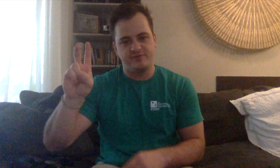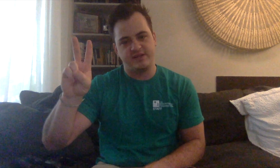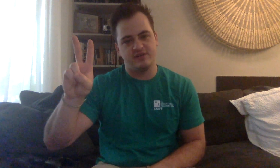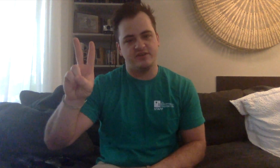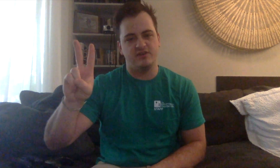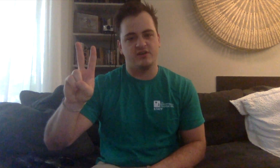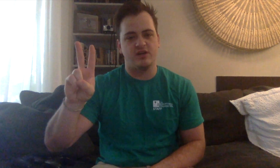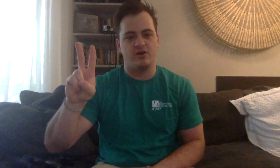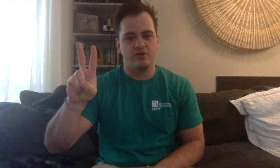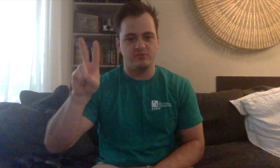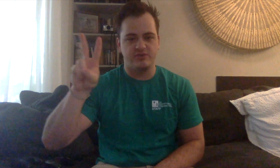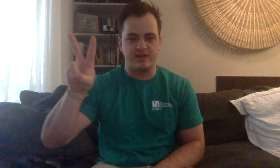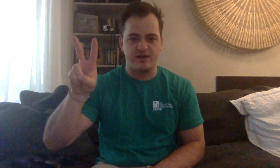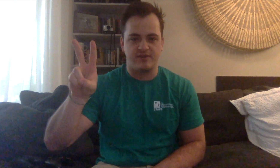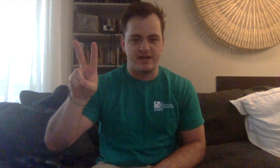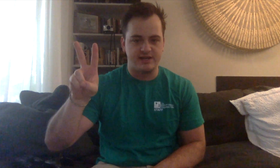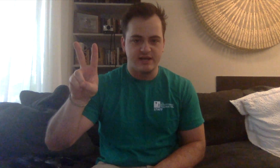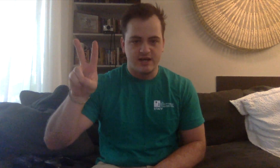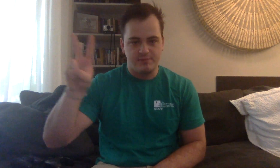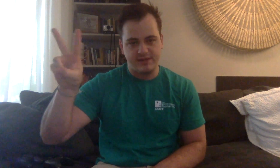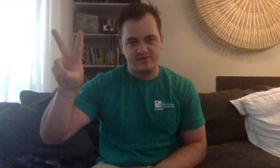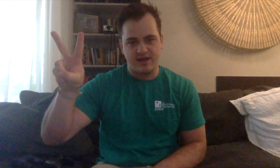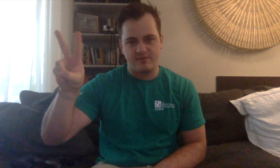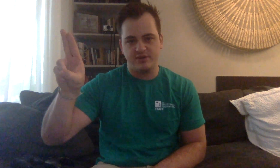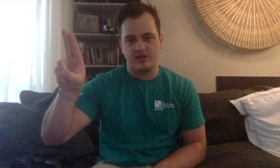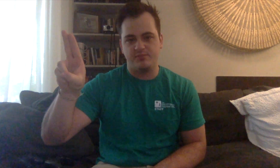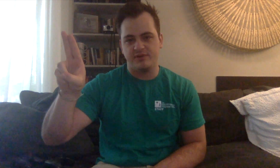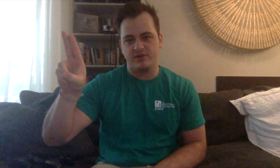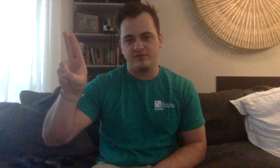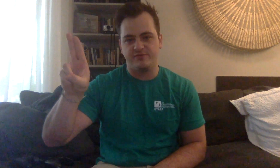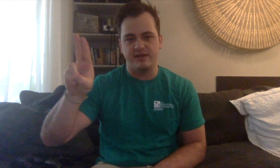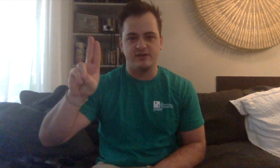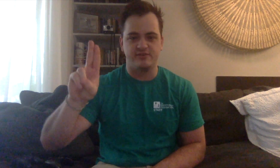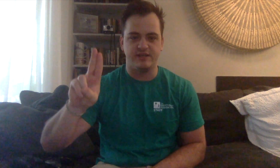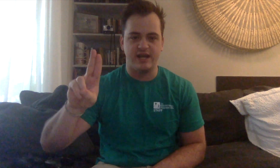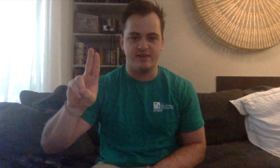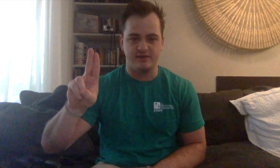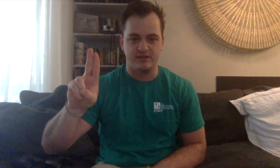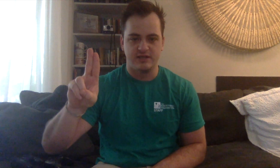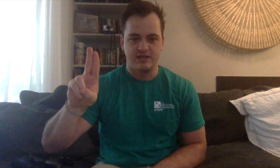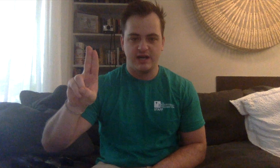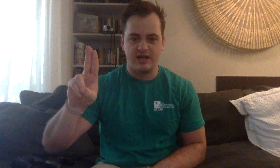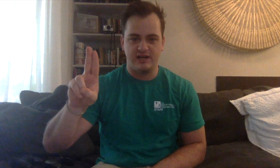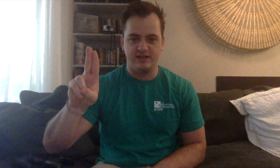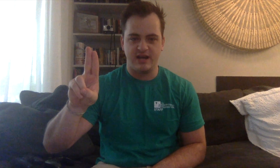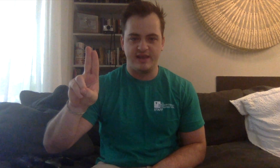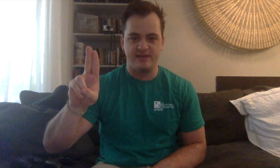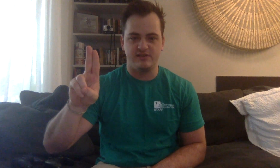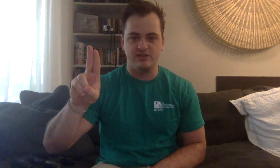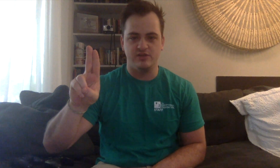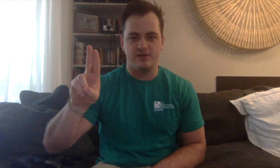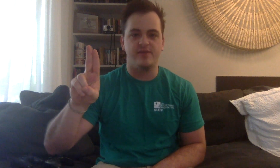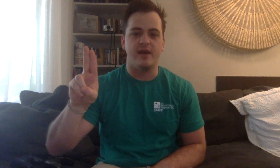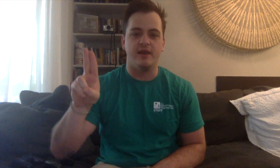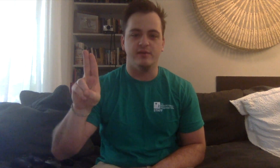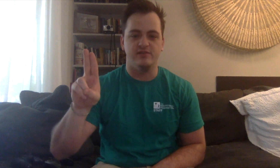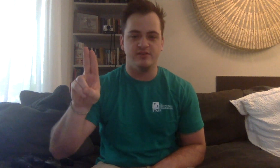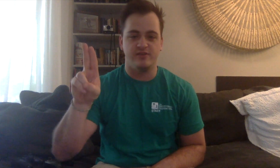fingers, and you're going to hold them just kind of like peace sign, but you're going to put those fingers together and that's a U in sign language. And so the